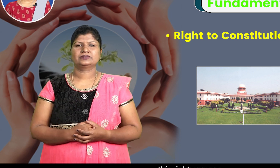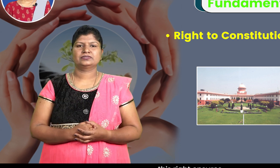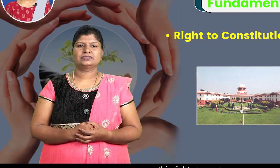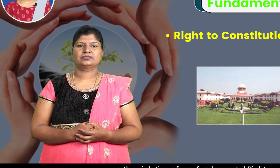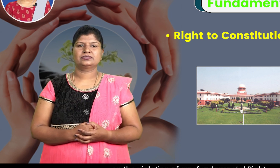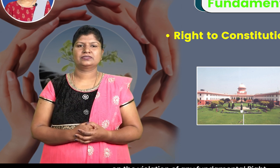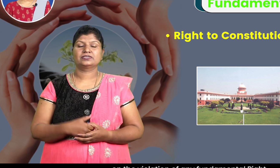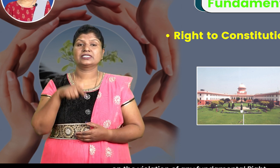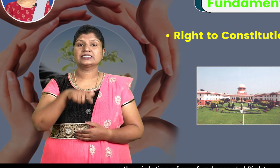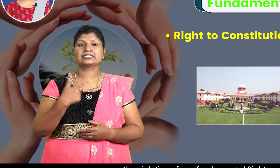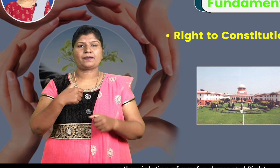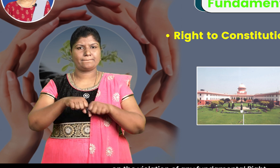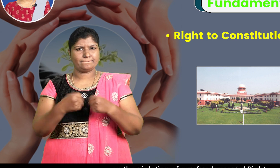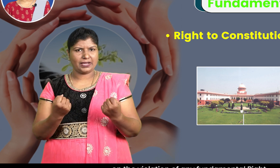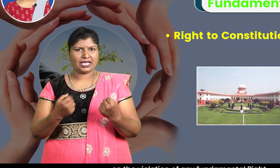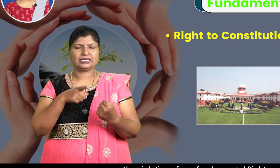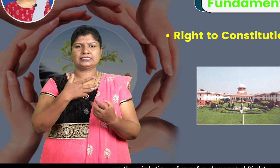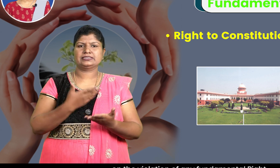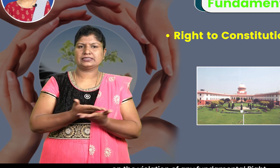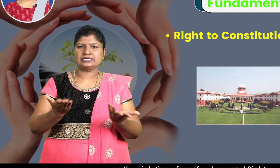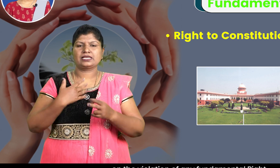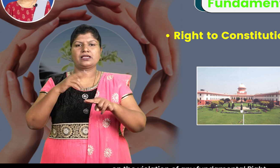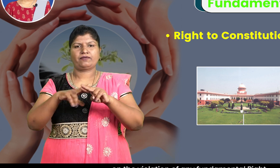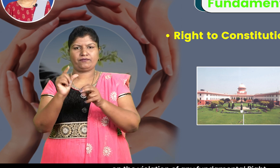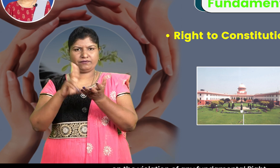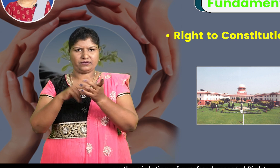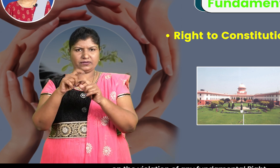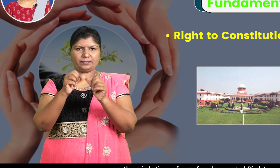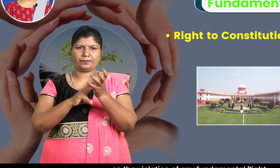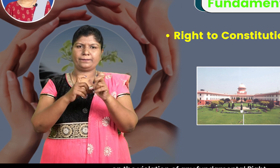that on the violation of any fundamental right,